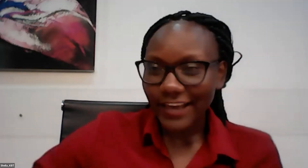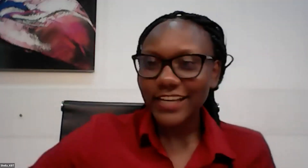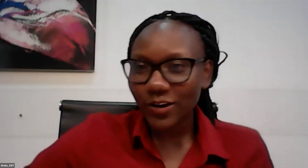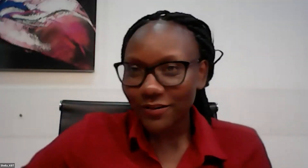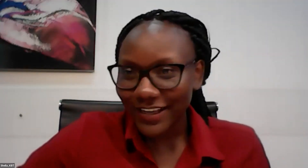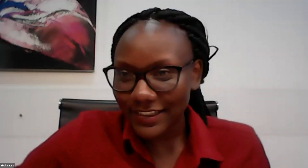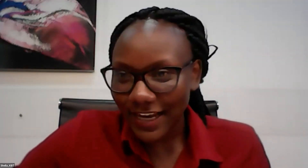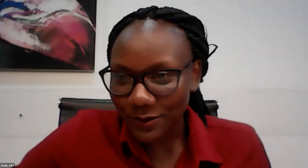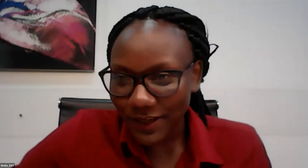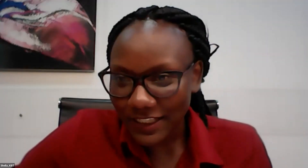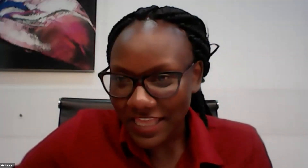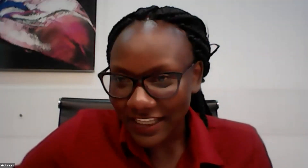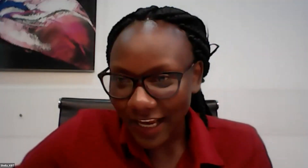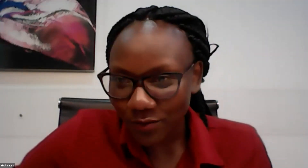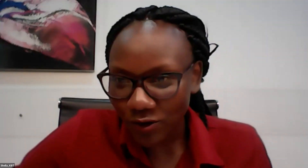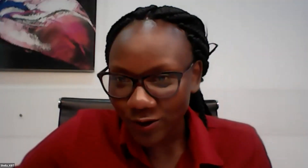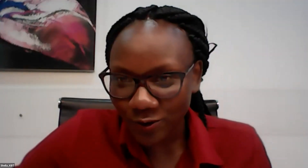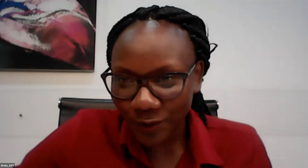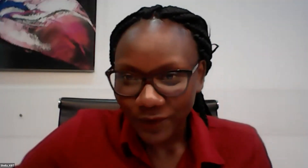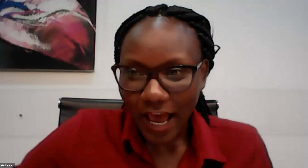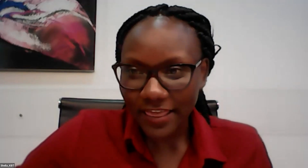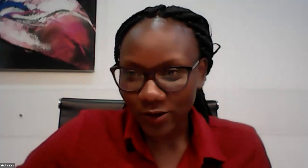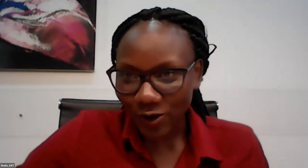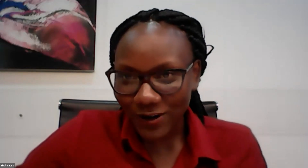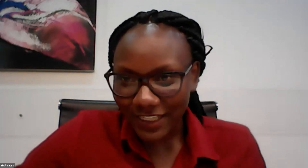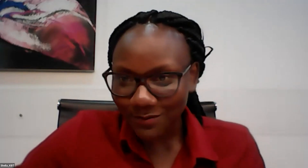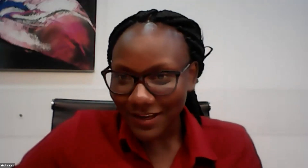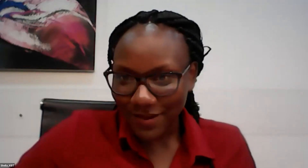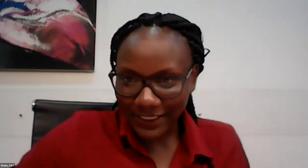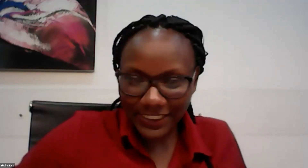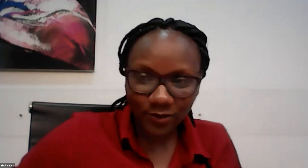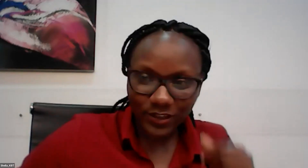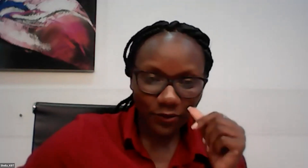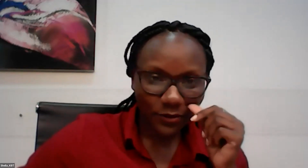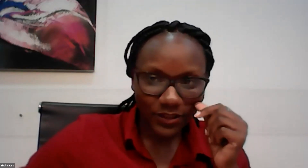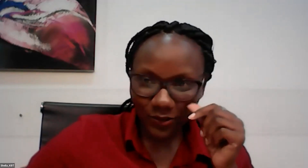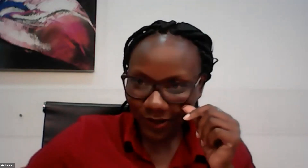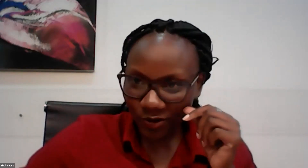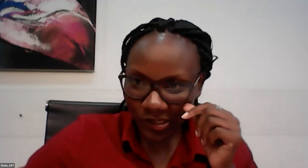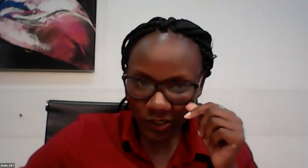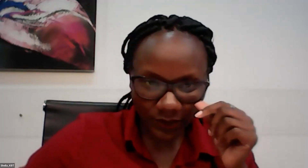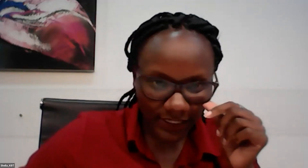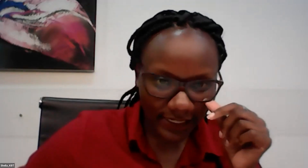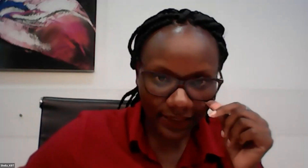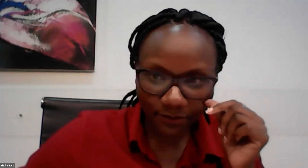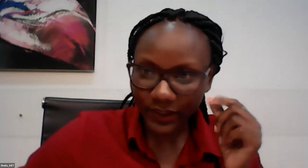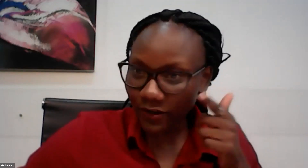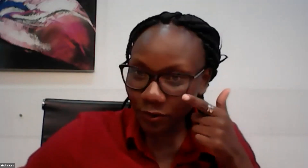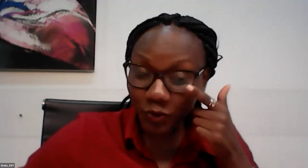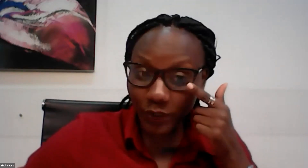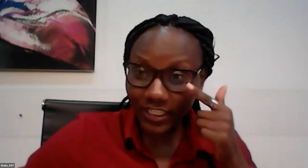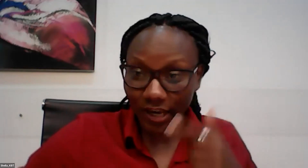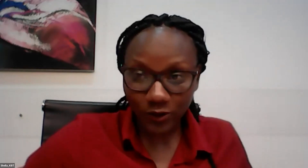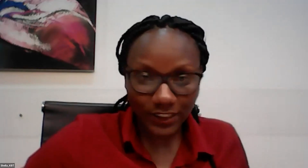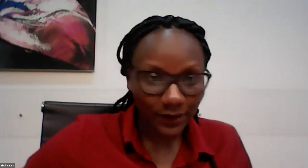2022. I see a lot of excitement in the chat box too. And there are also contacts being made. Sheila Luta from the Ministry of Education is already telling